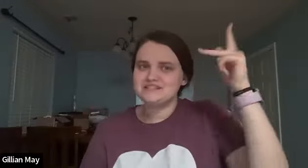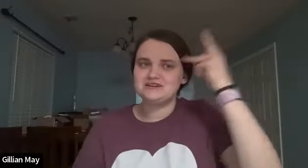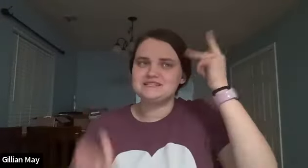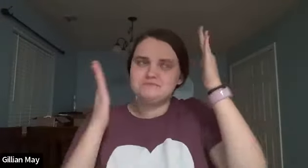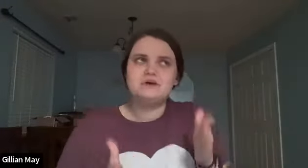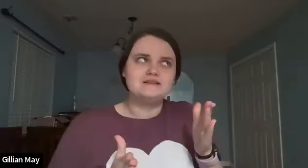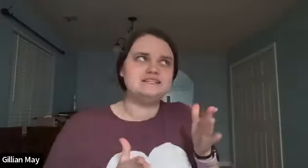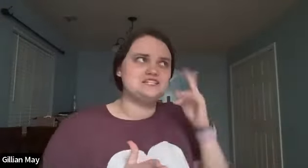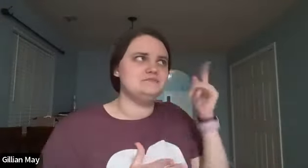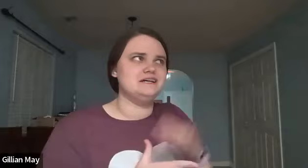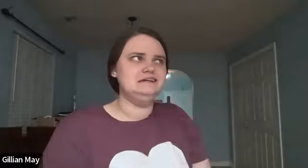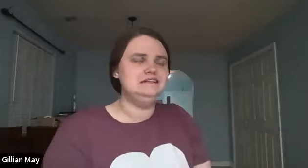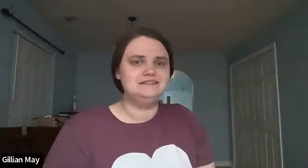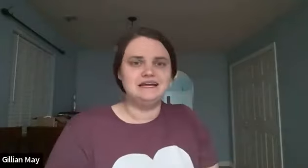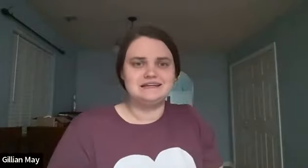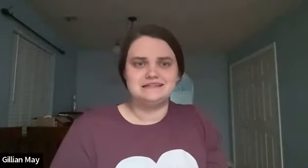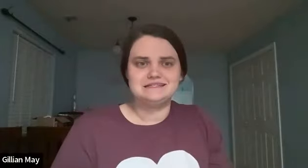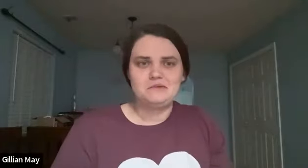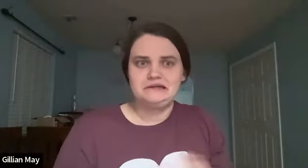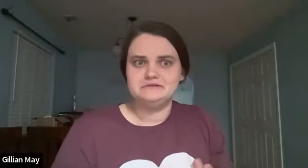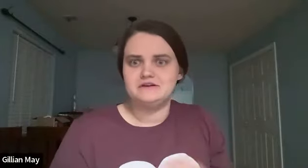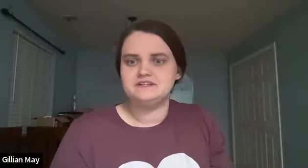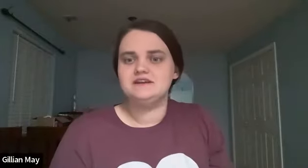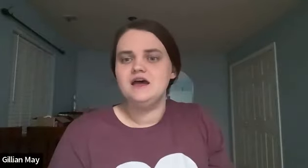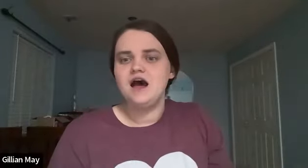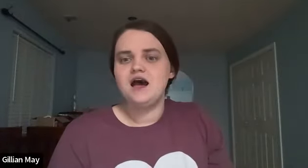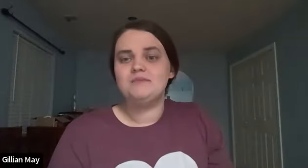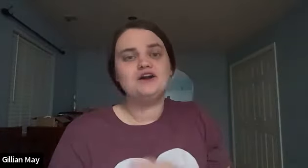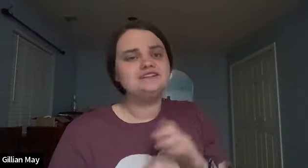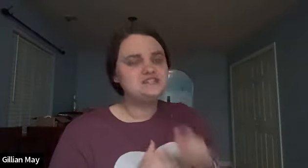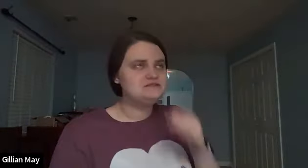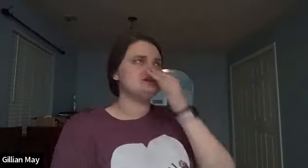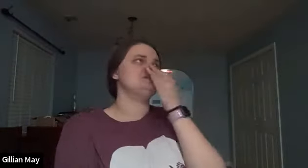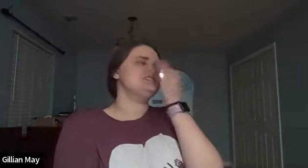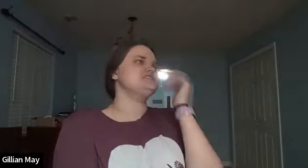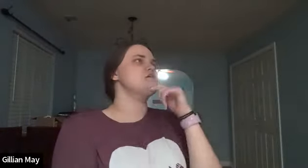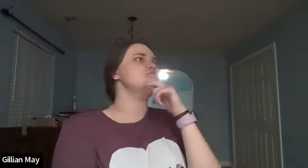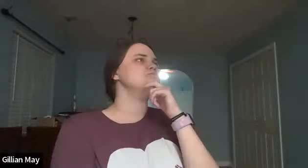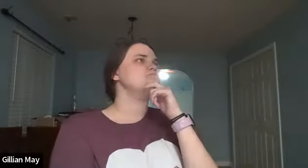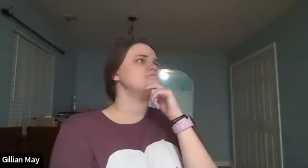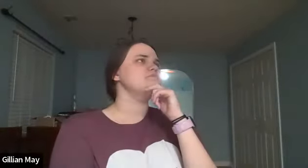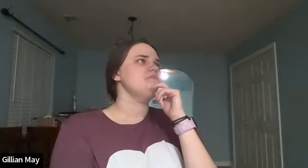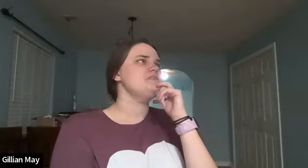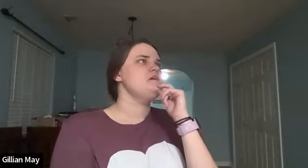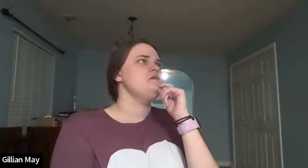sure it's politician, but like I said, it's not one I use often. A cartoonist. So